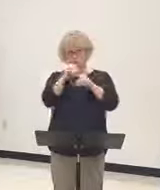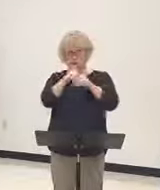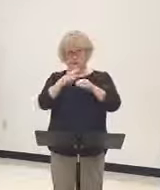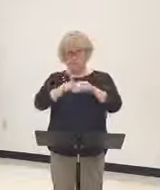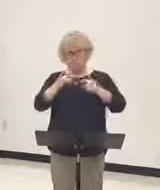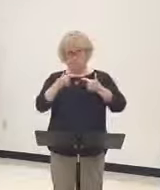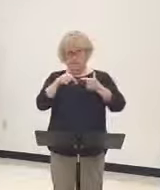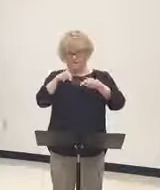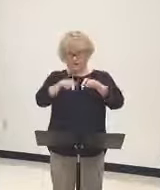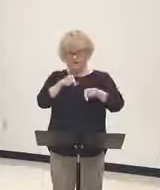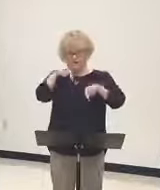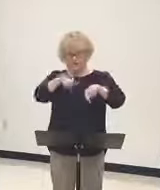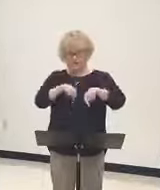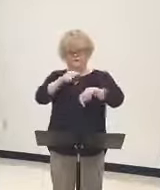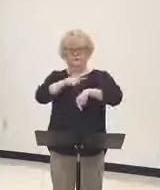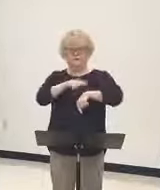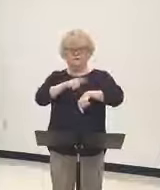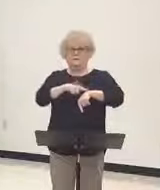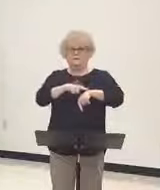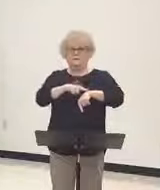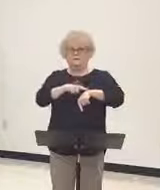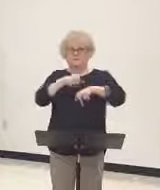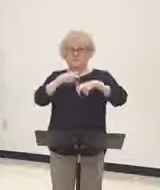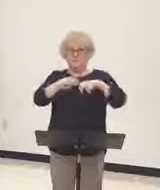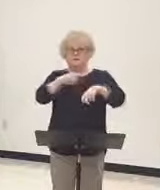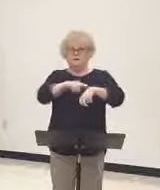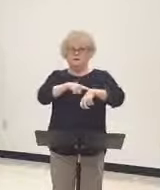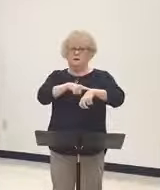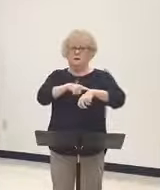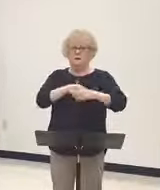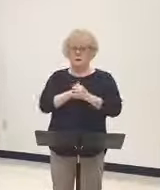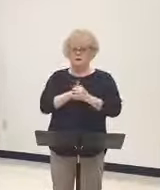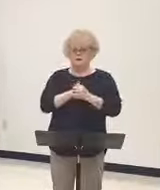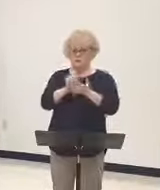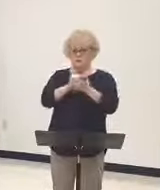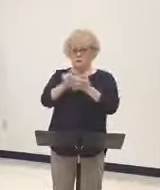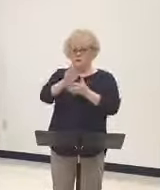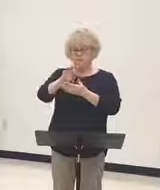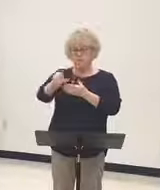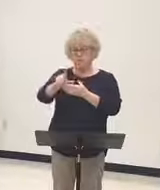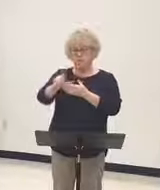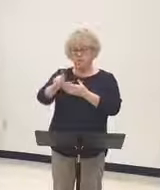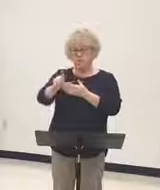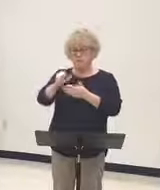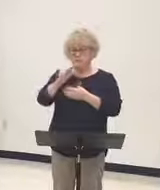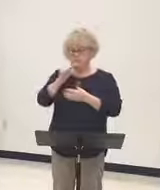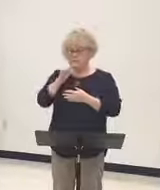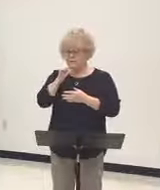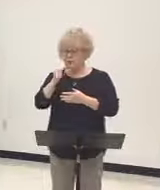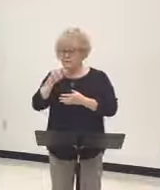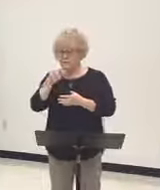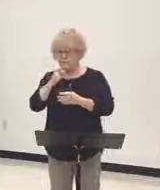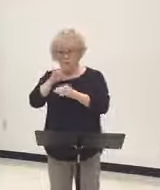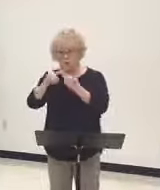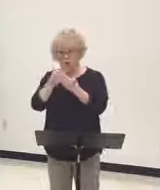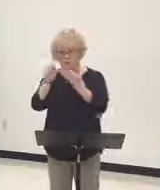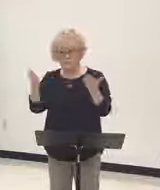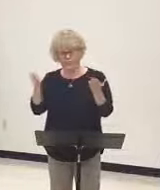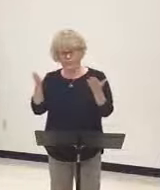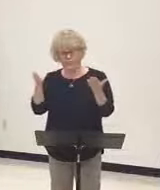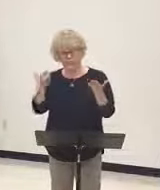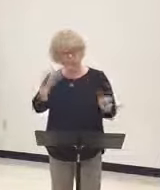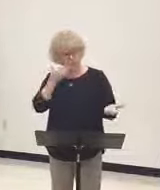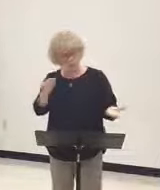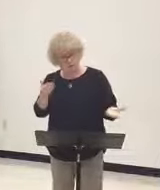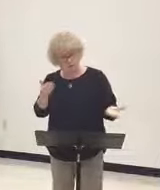those times of difficulty. You see, St. Paul is not saying that all things